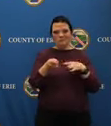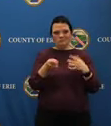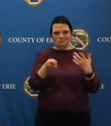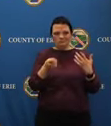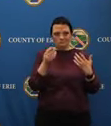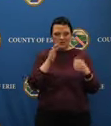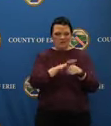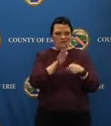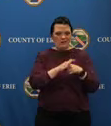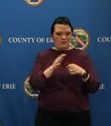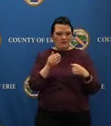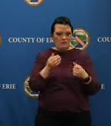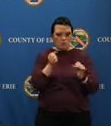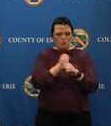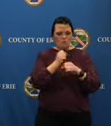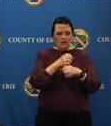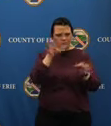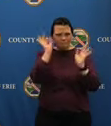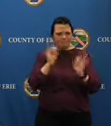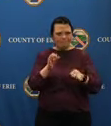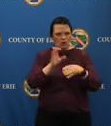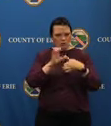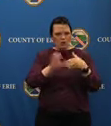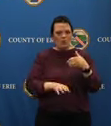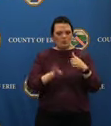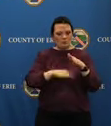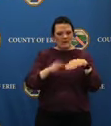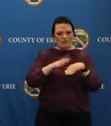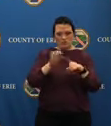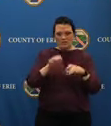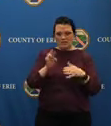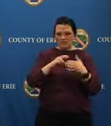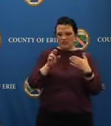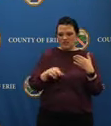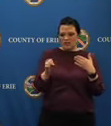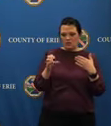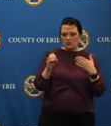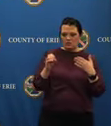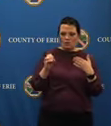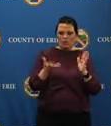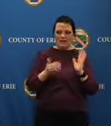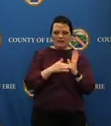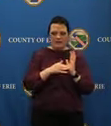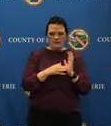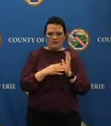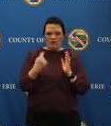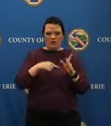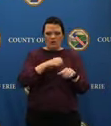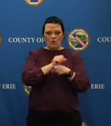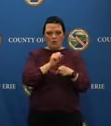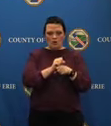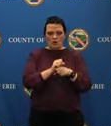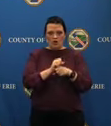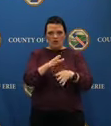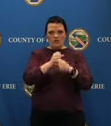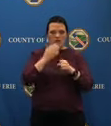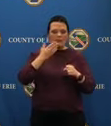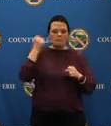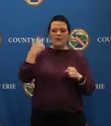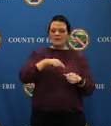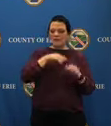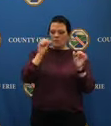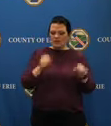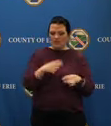to make, strong conclusions, even based on those test results. So again, we're working to get the best that we